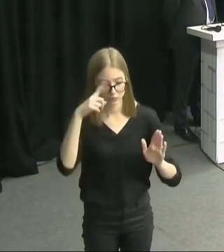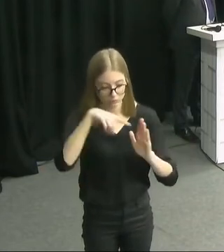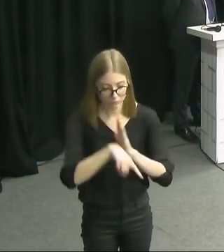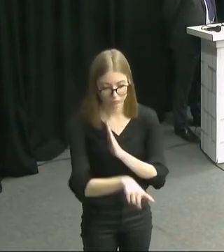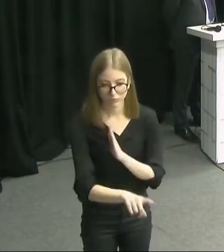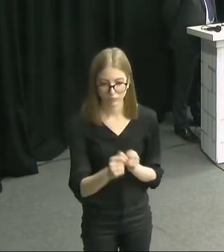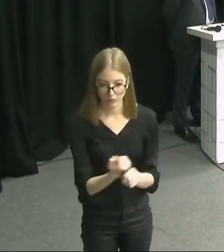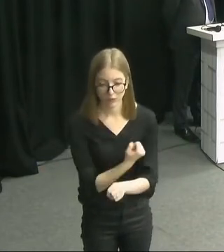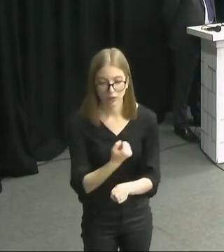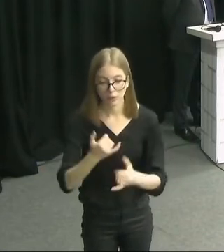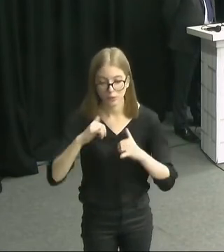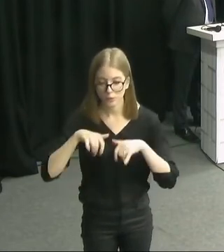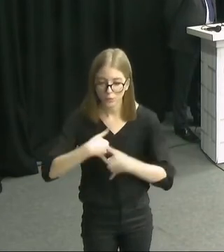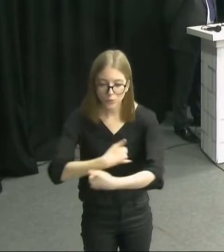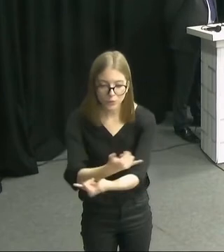environment. Thank you.